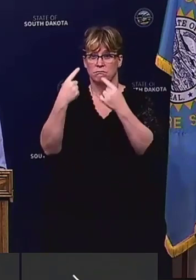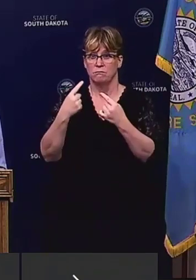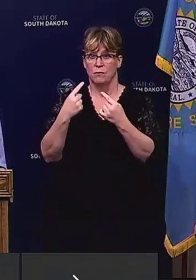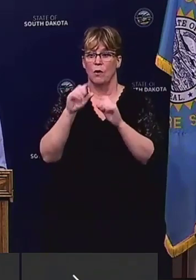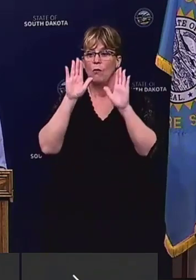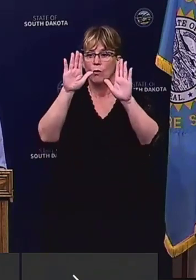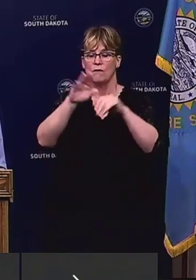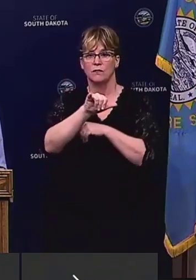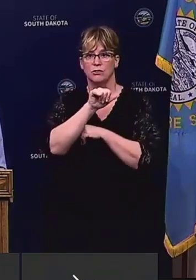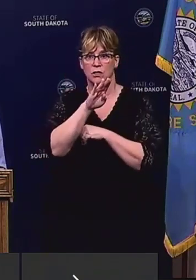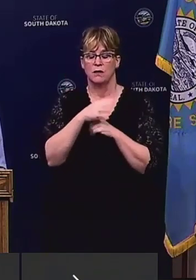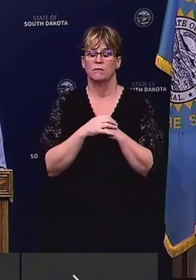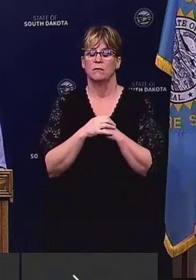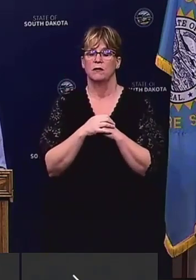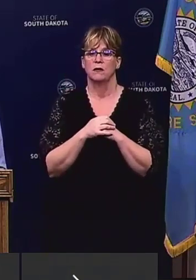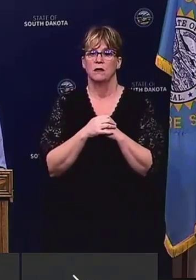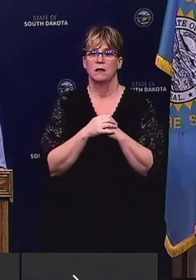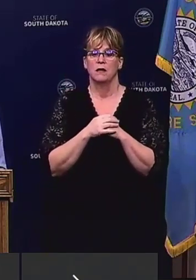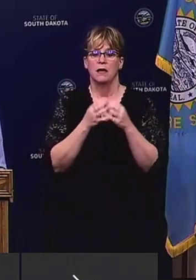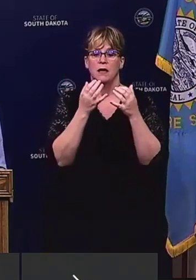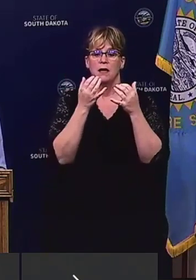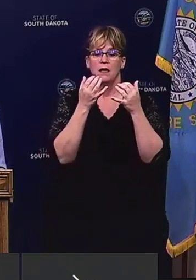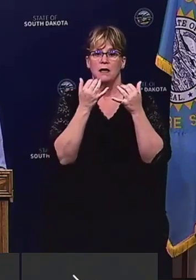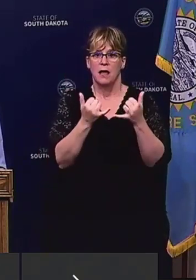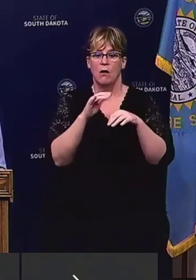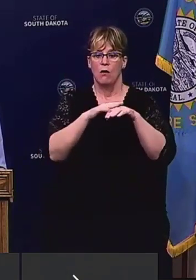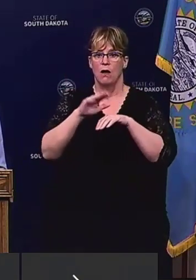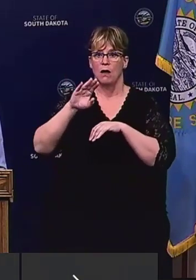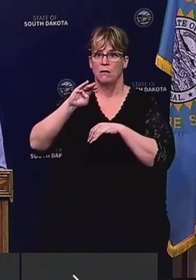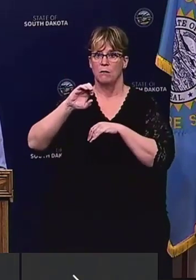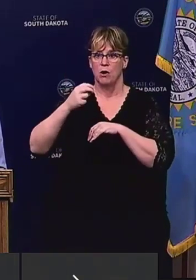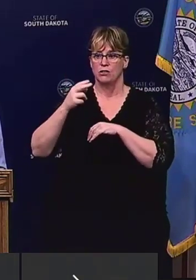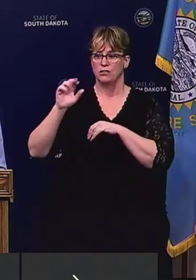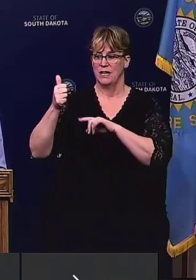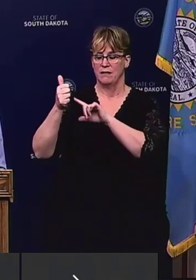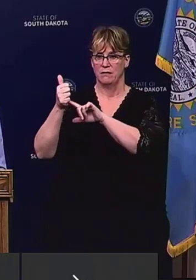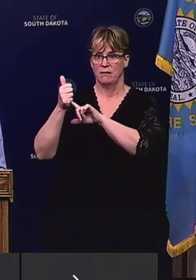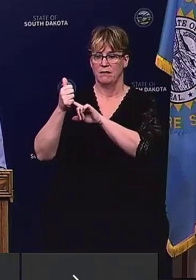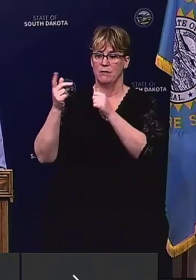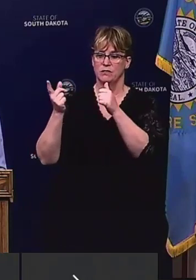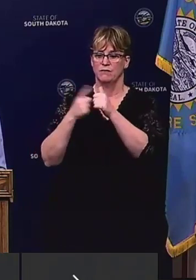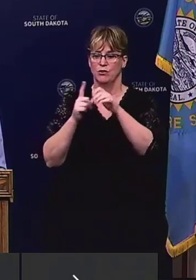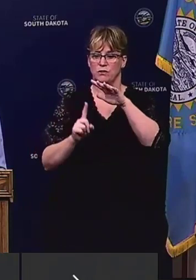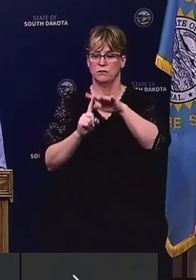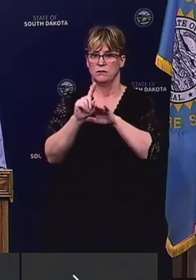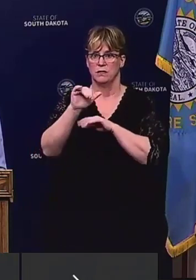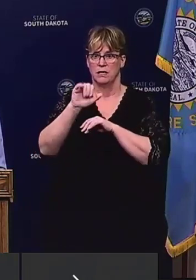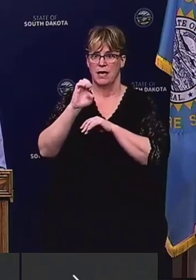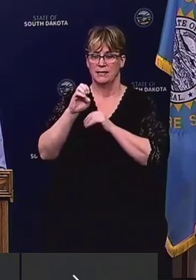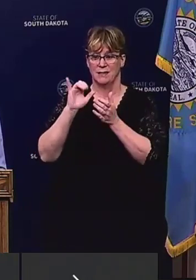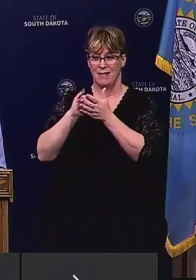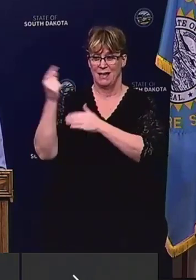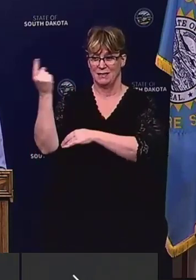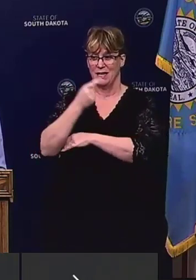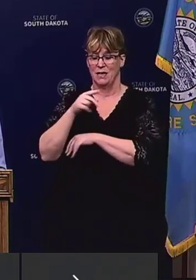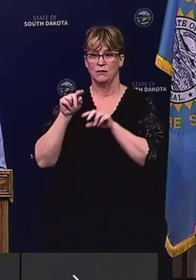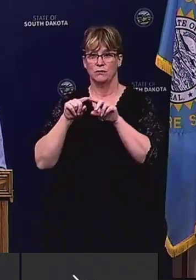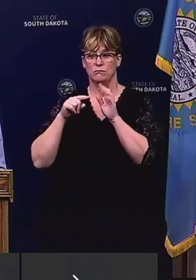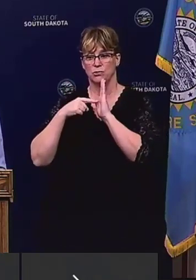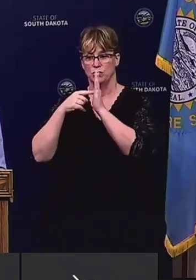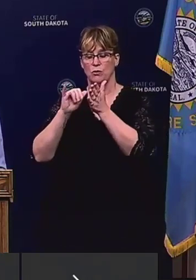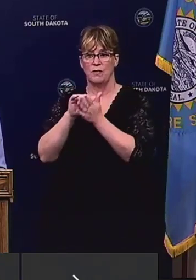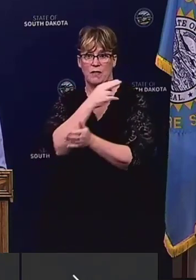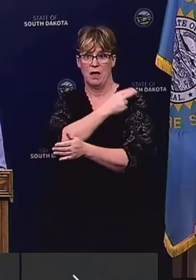job. Now, we saw our first case in South Dakota on March 10th, and our initial projections on that date showed that our